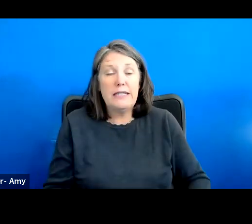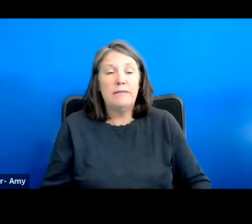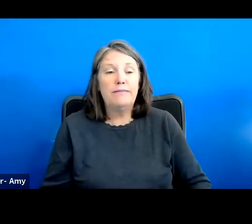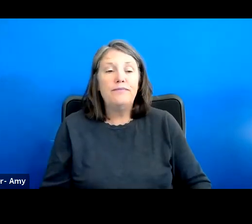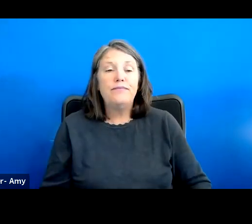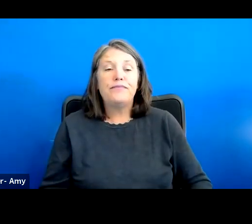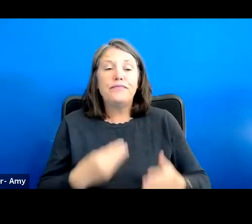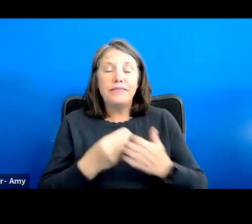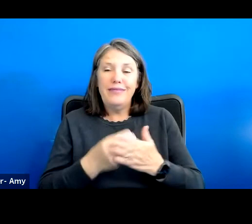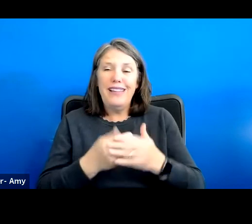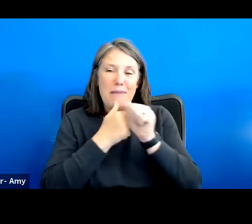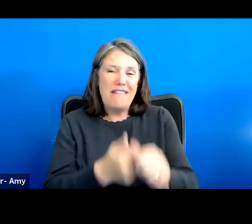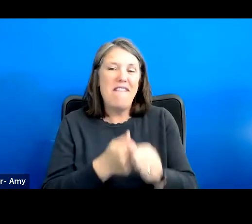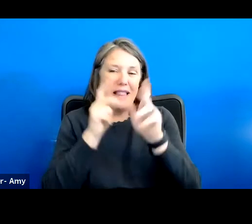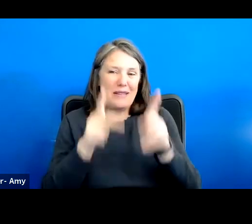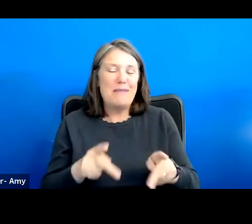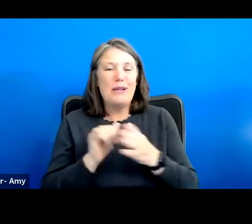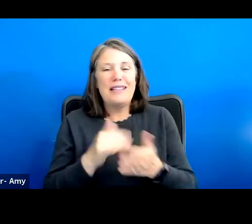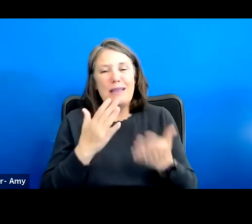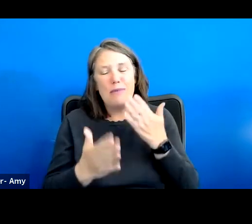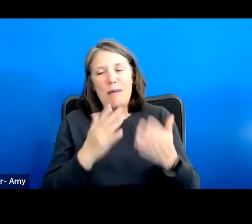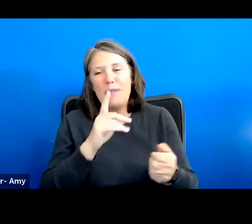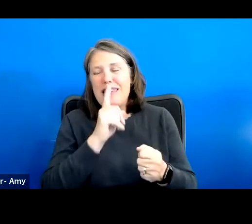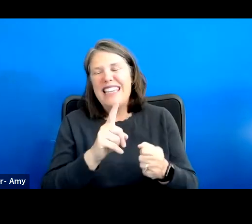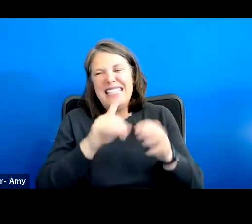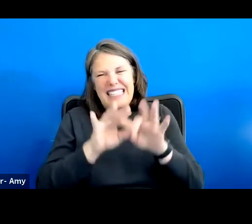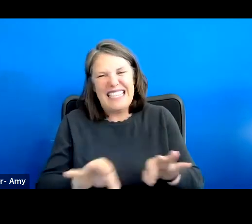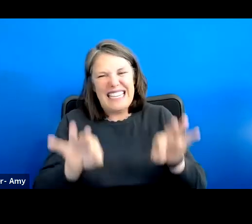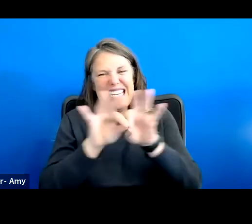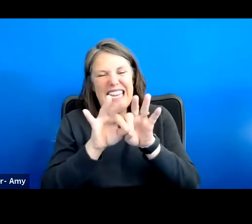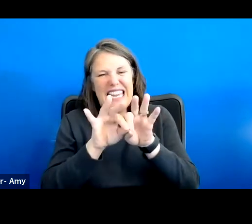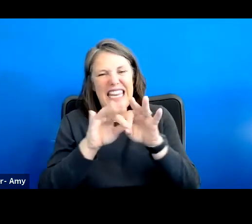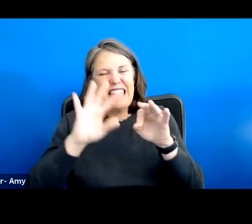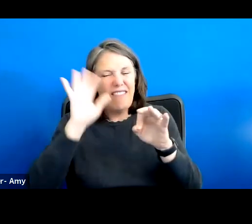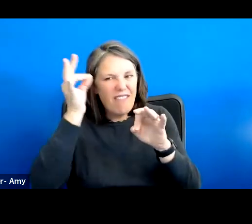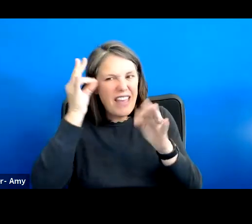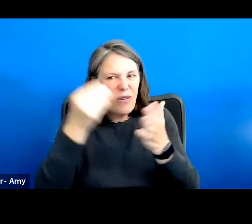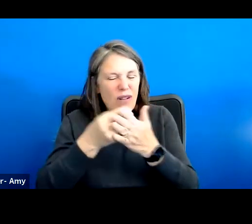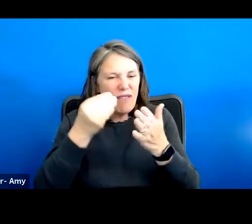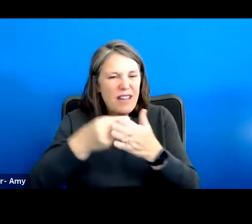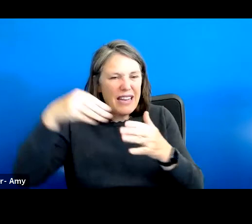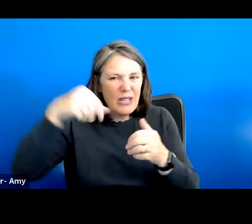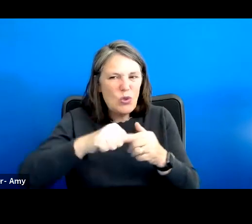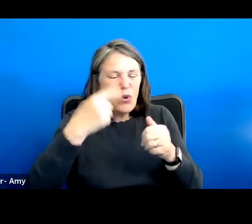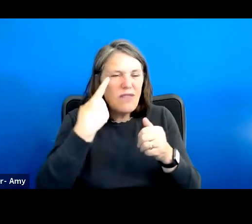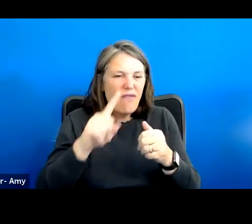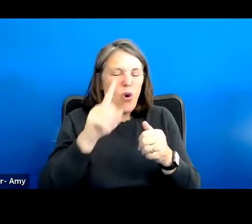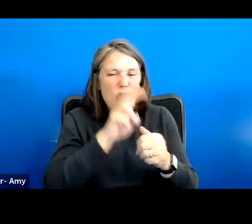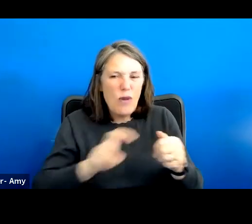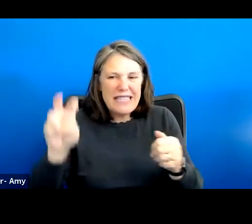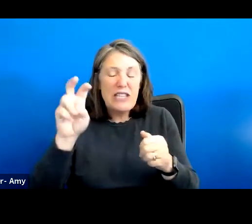Money follows the person. So this is probably the key federal funding source for transitions. And